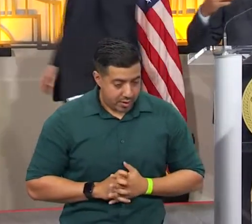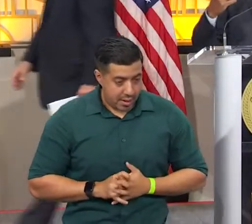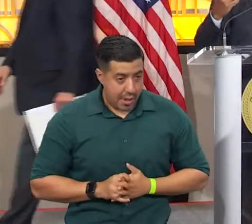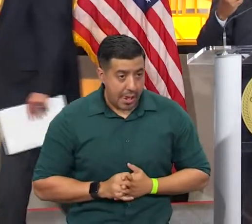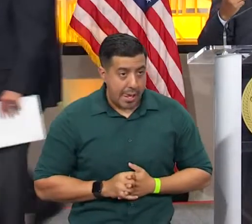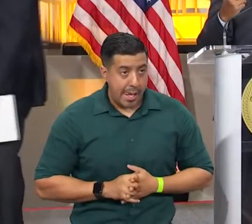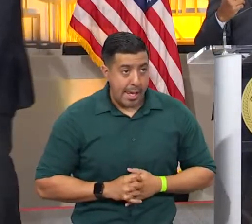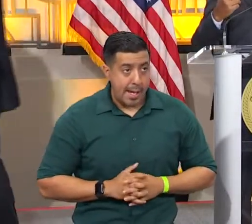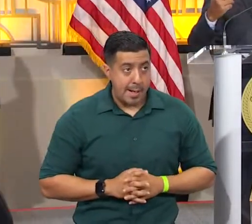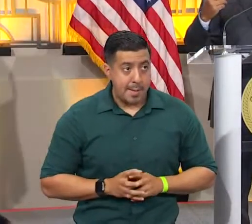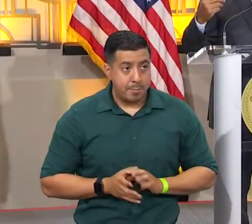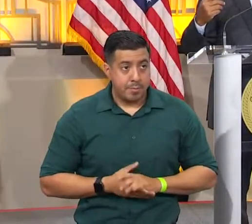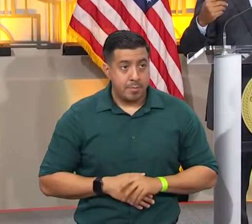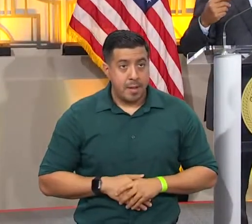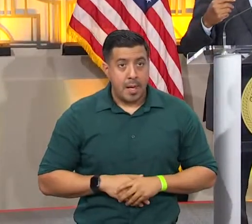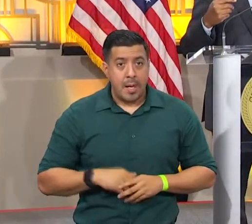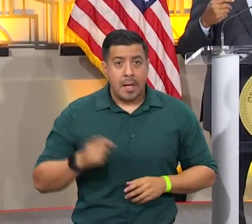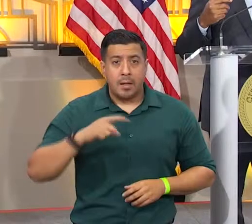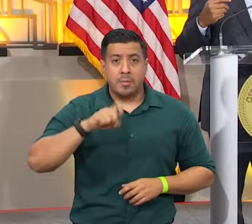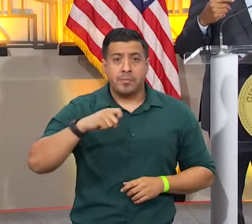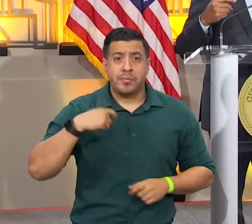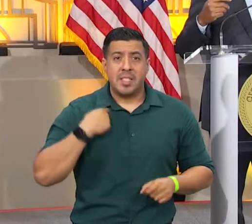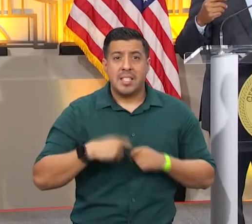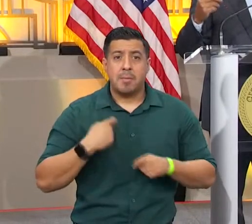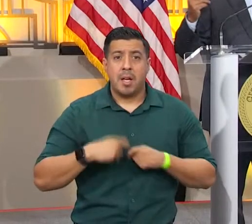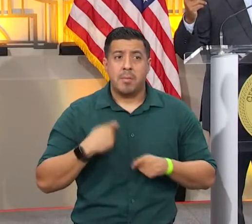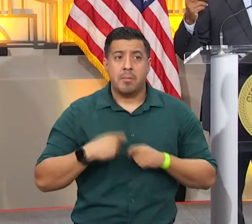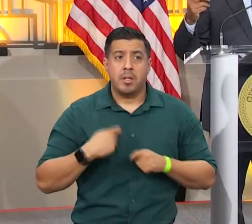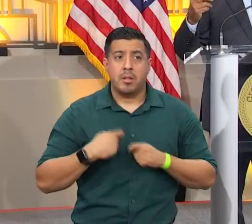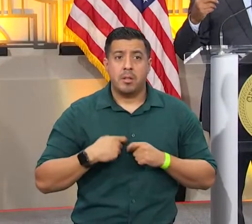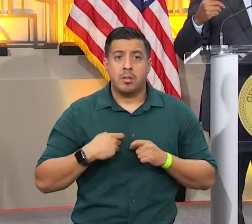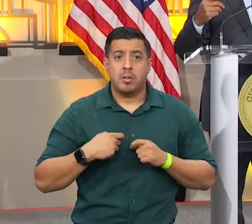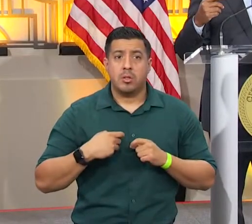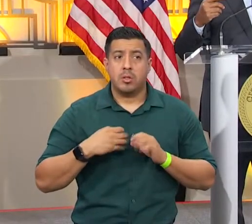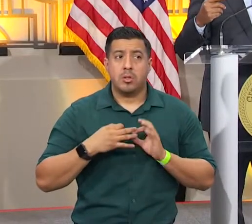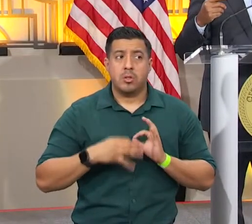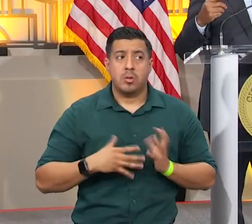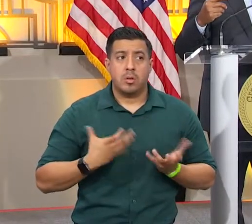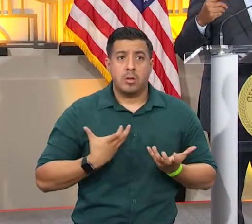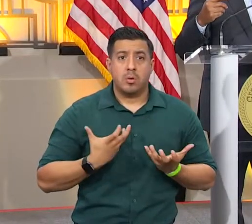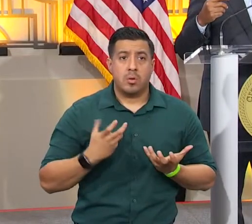And did you all need a Spanish translation on any of this?